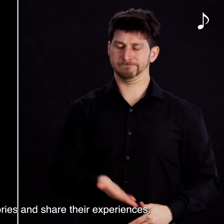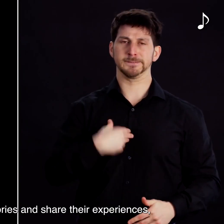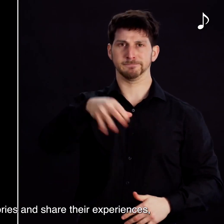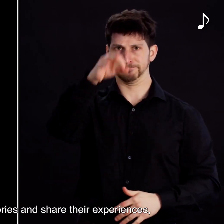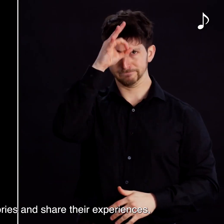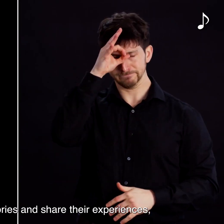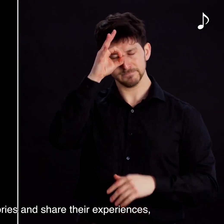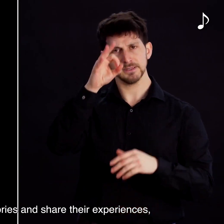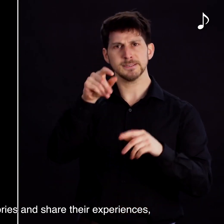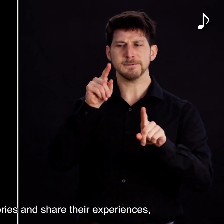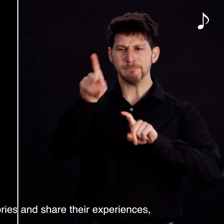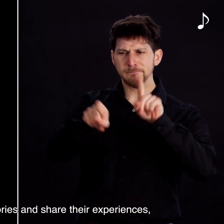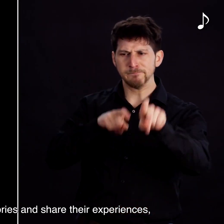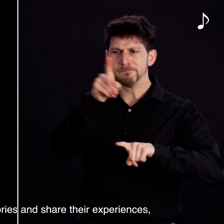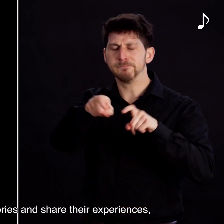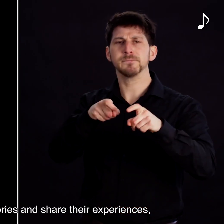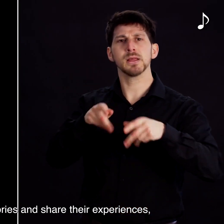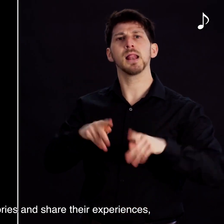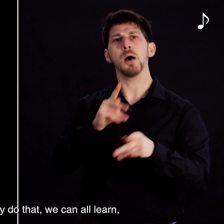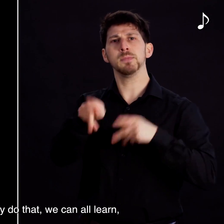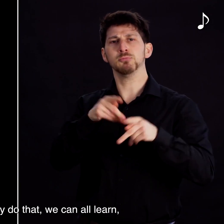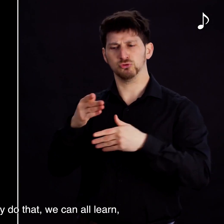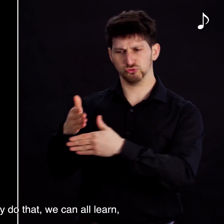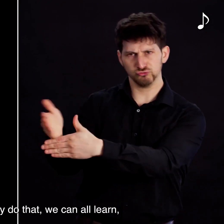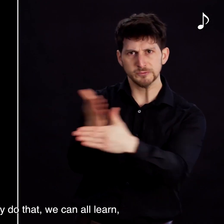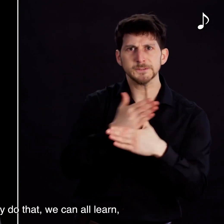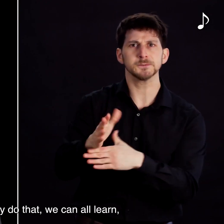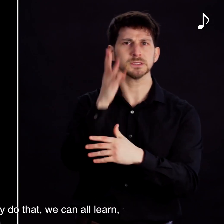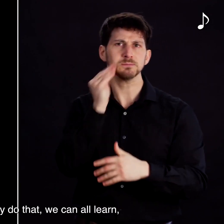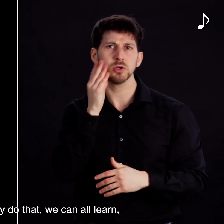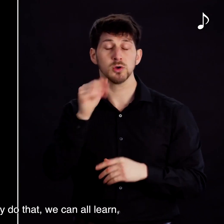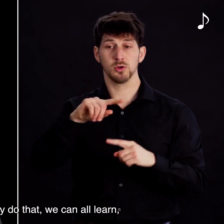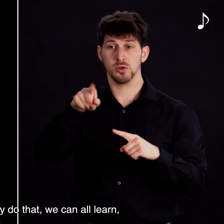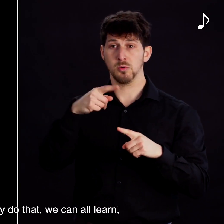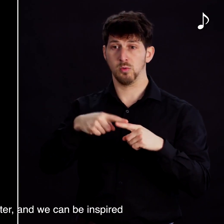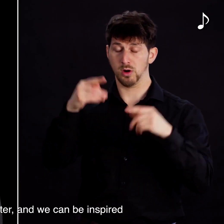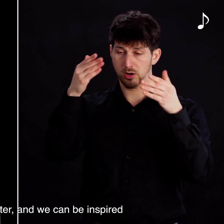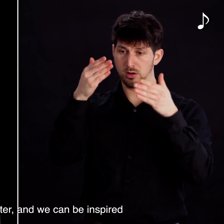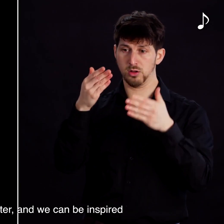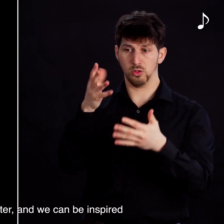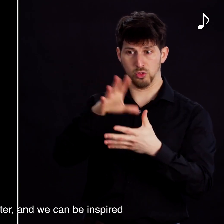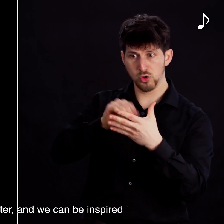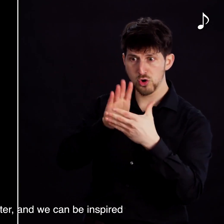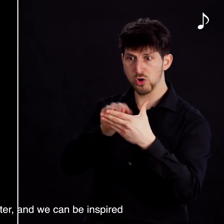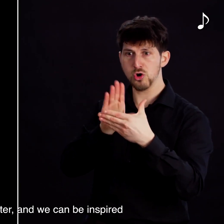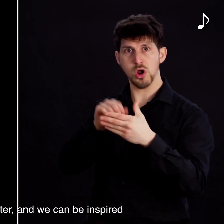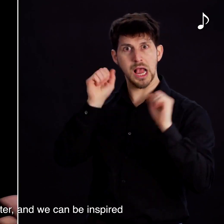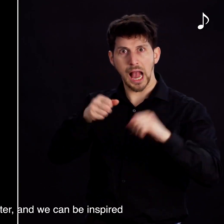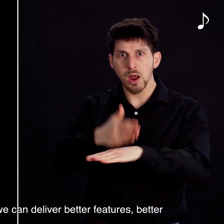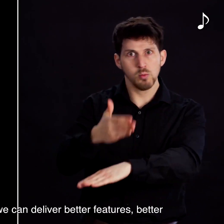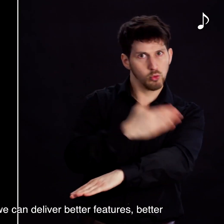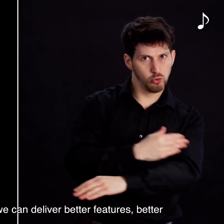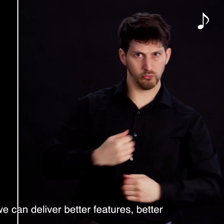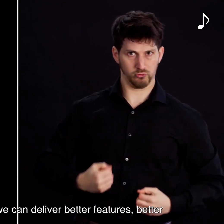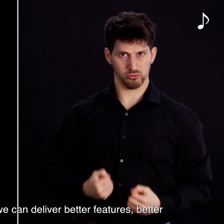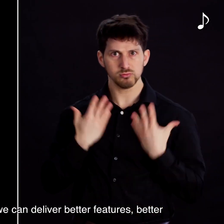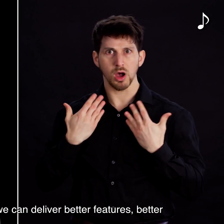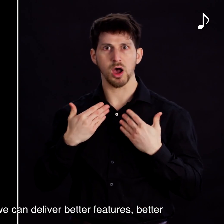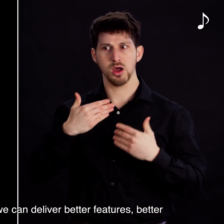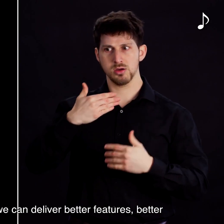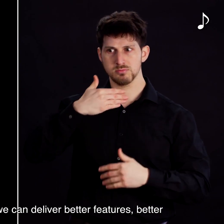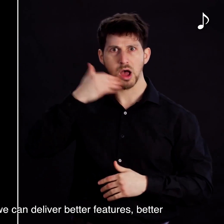questions, let people share their stories and share their experiences. Because when they do that, you we can all learn and we can get better and we can be inspired to have